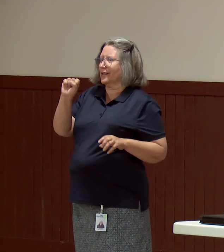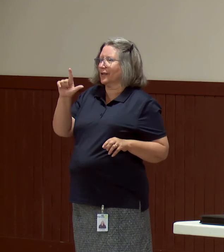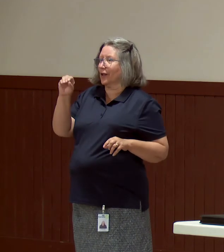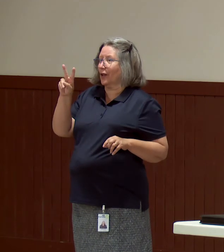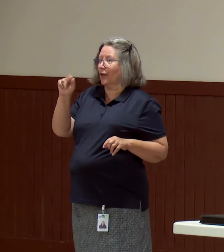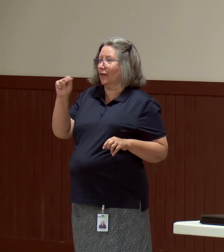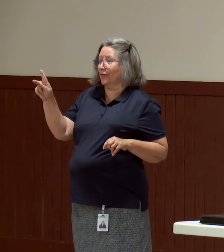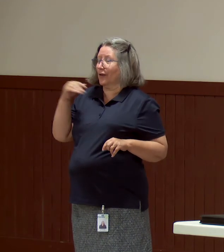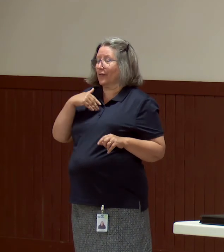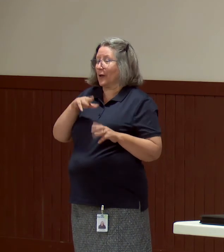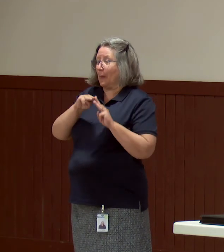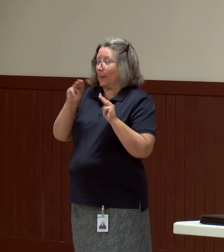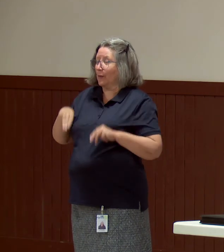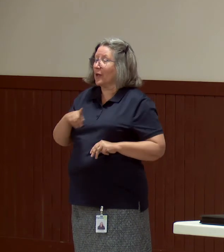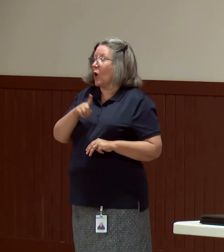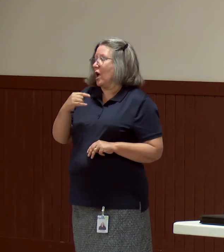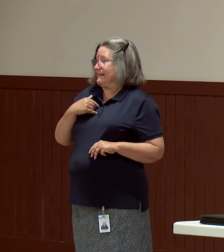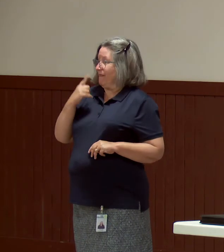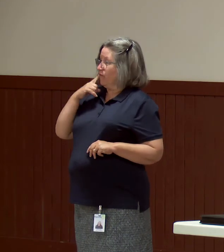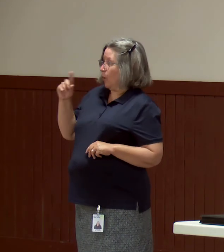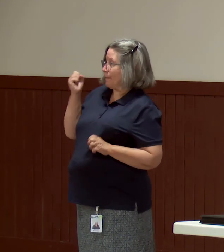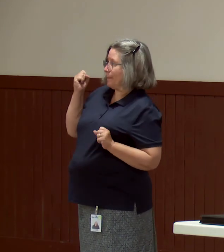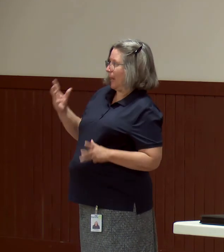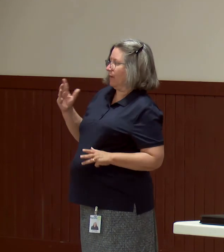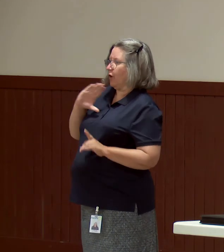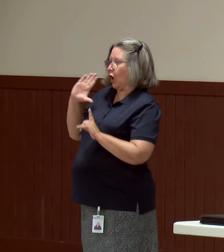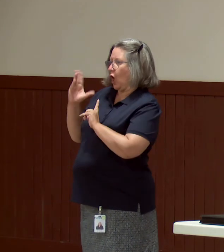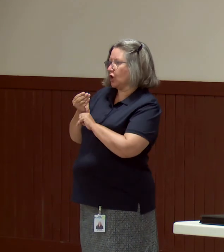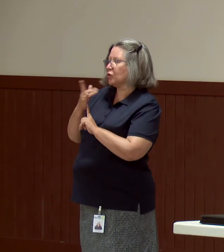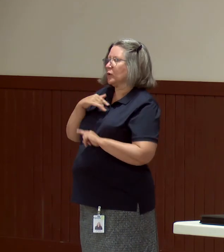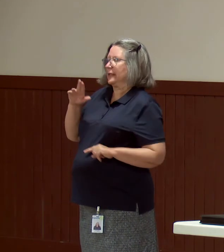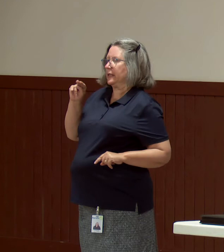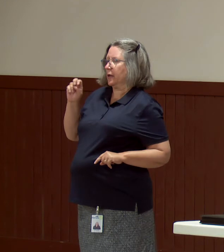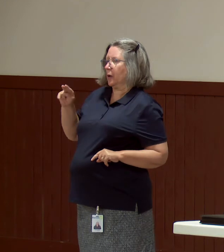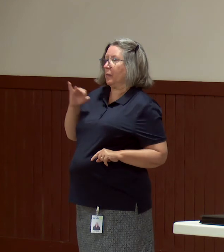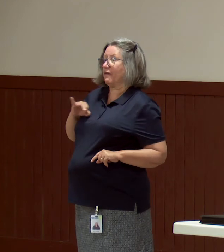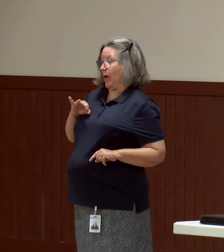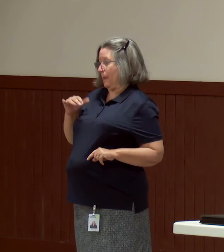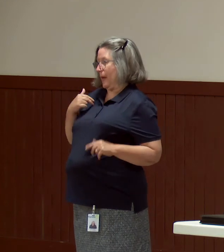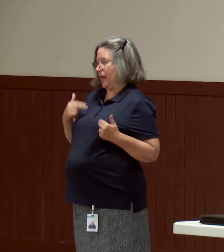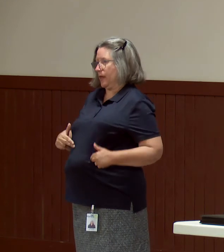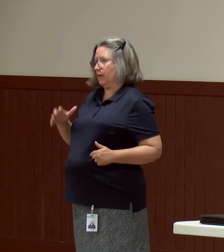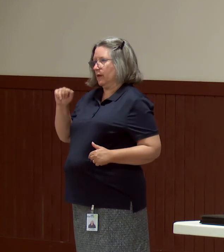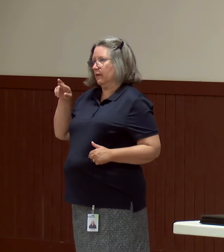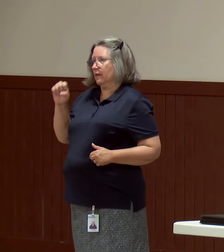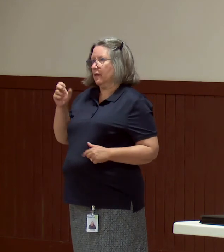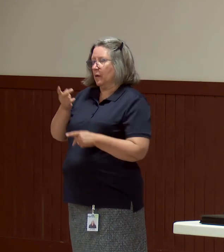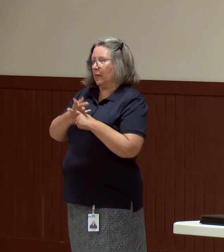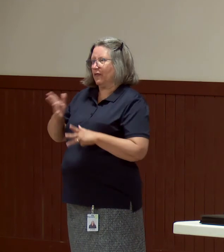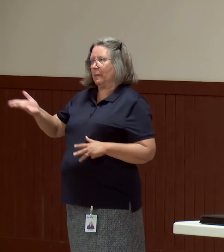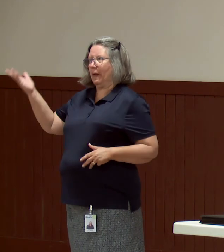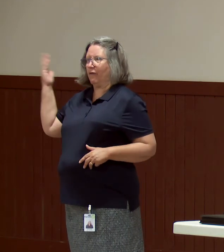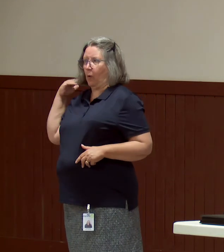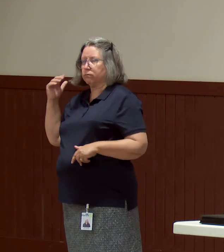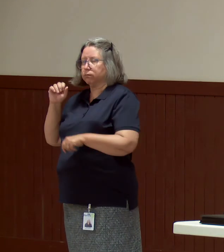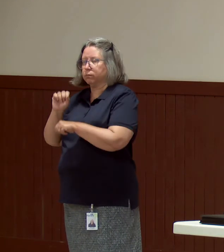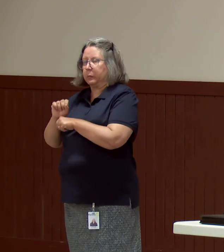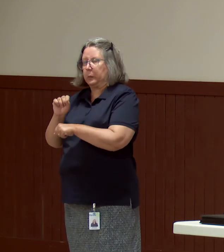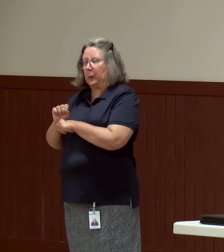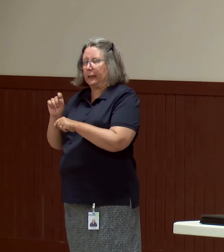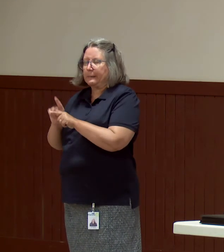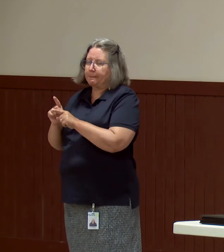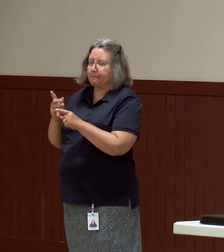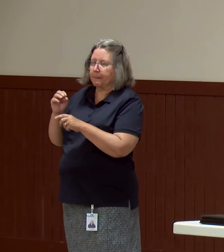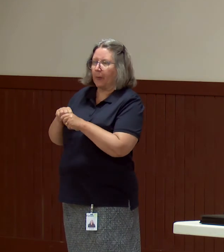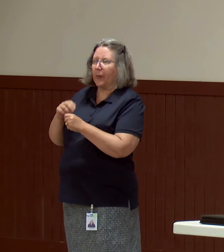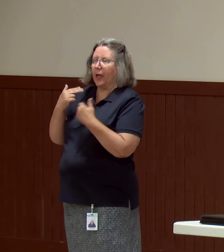of all of our cultural nonprofits because and I'm a healthcare provider myself in my former life, and I just want you to be really